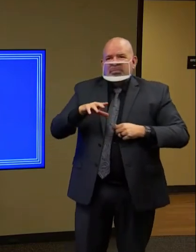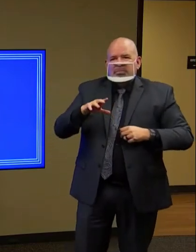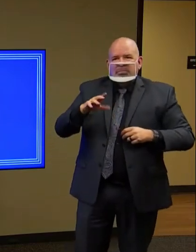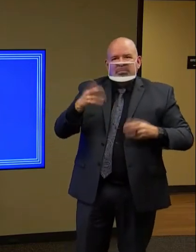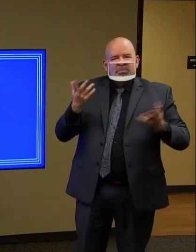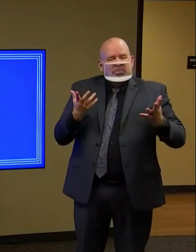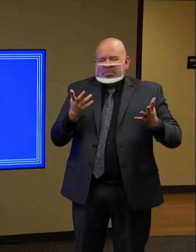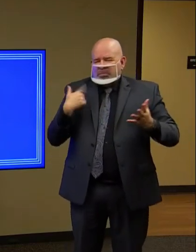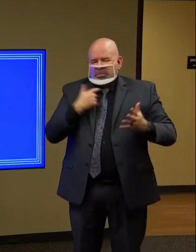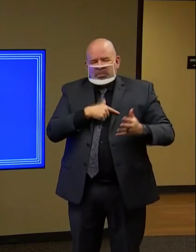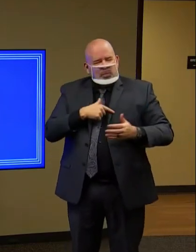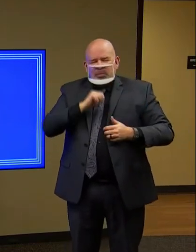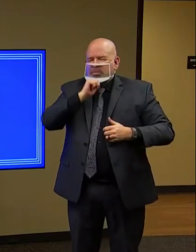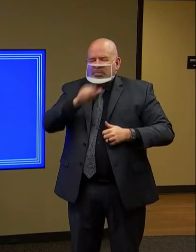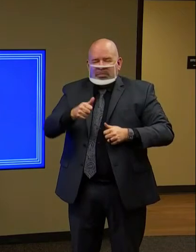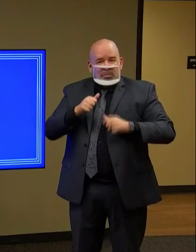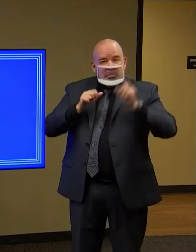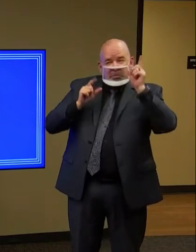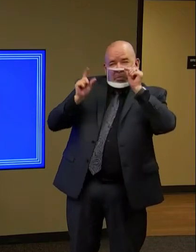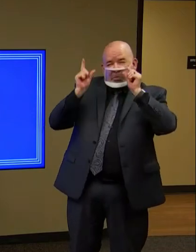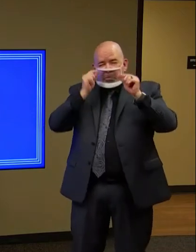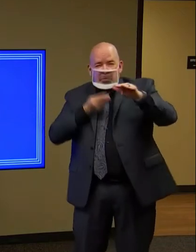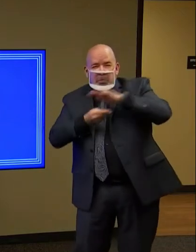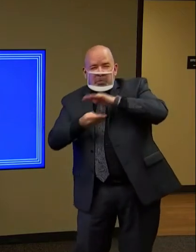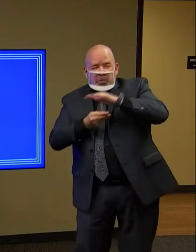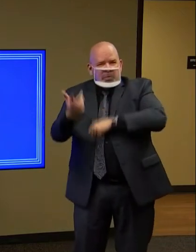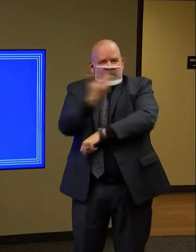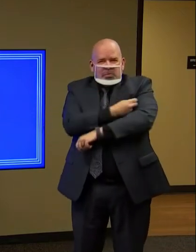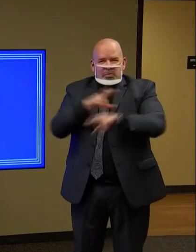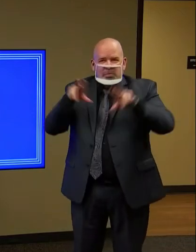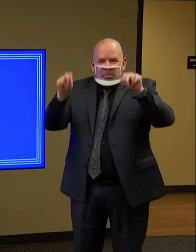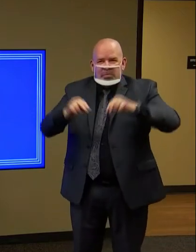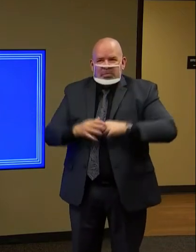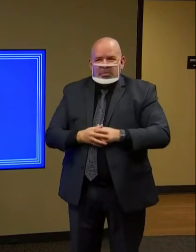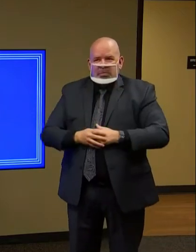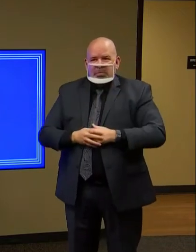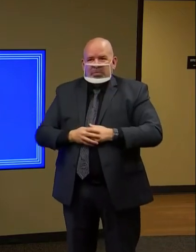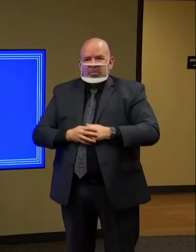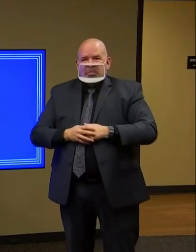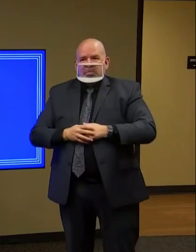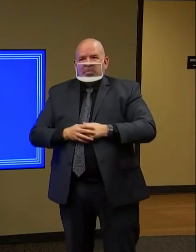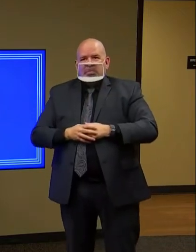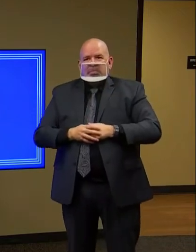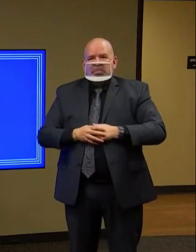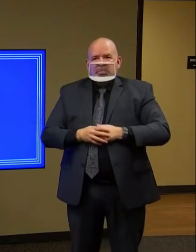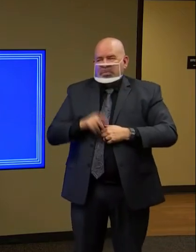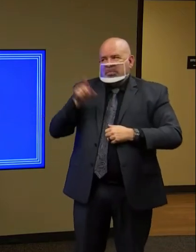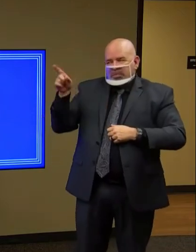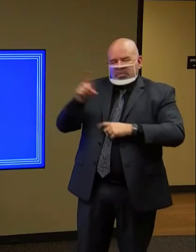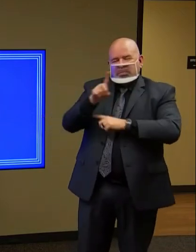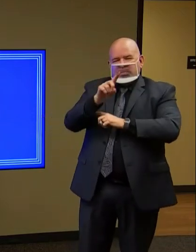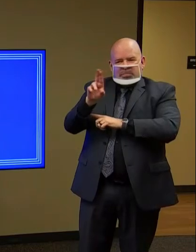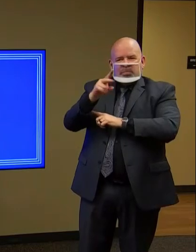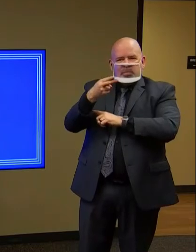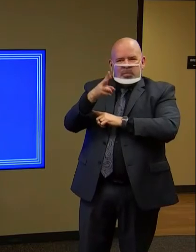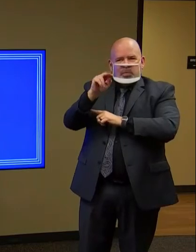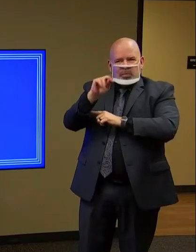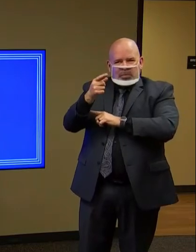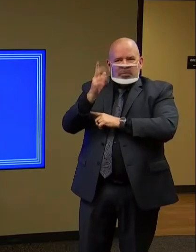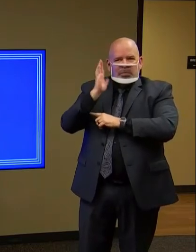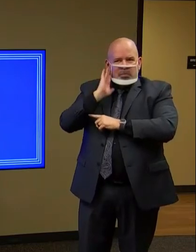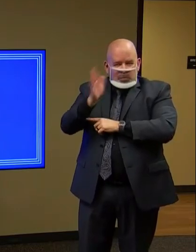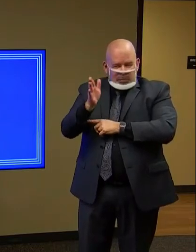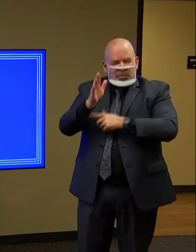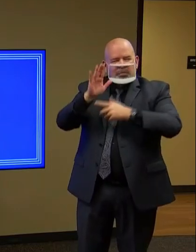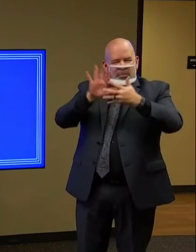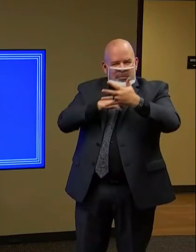know about the vaccine. Phil may cover these too, but people ask me, how much will the vaccine cost me if I don't have insurance? The answer is the